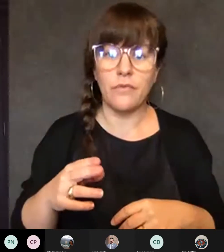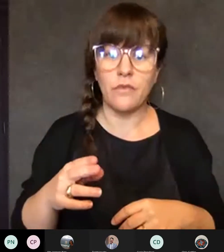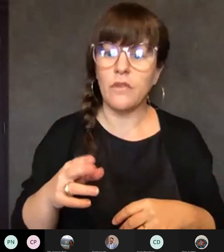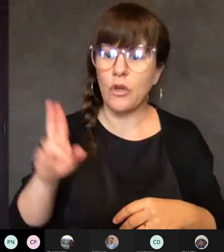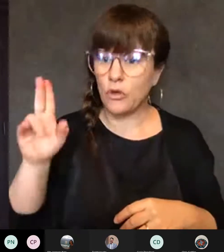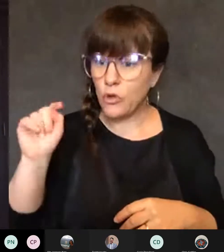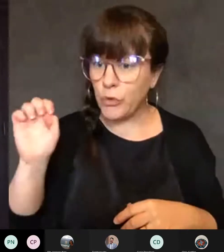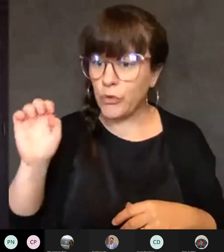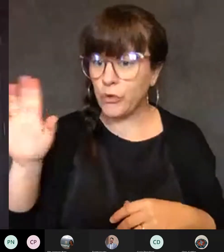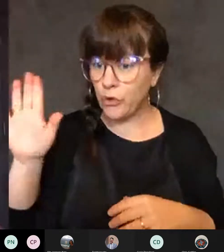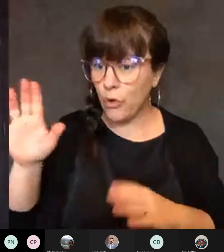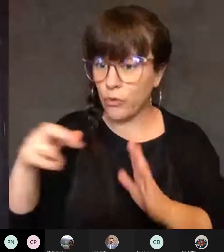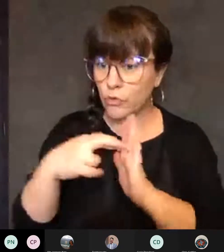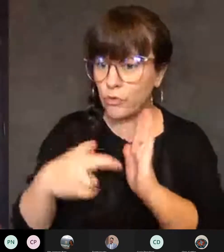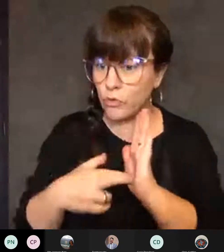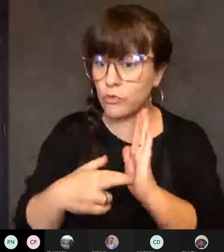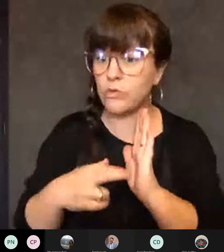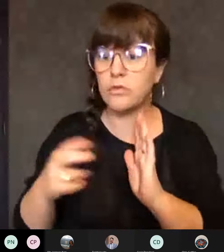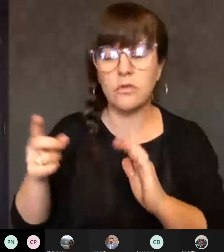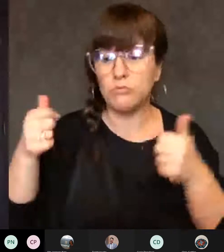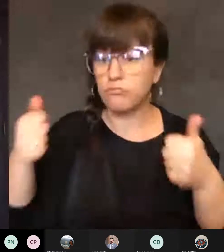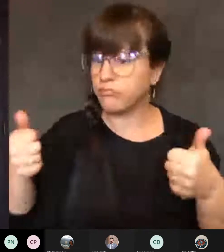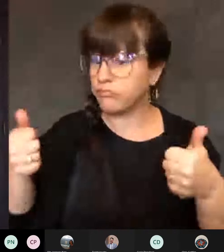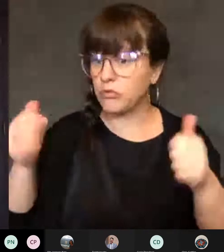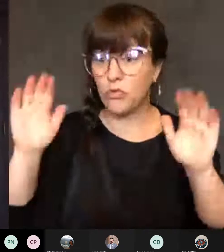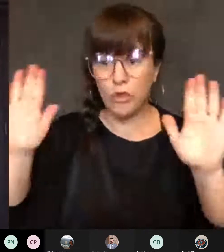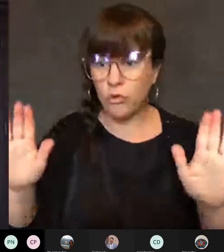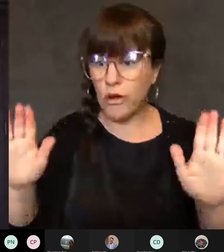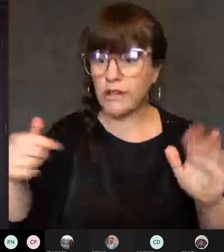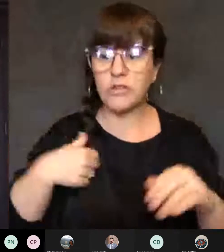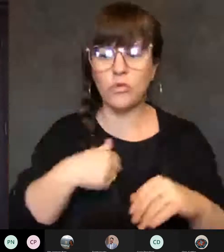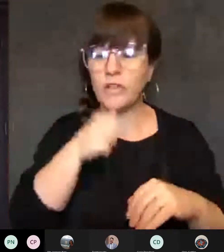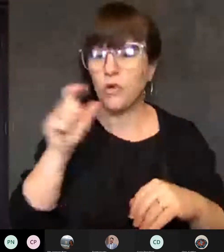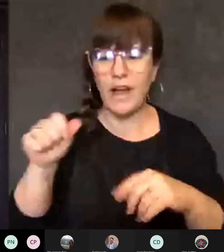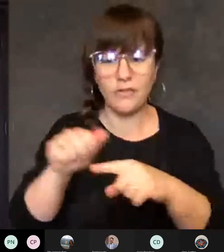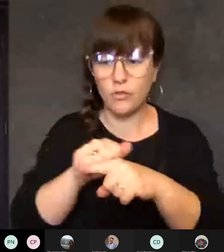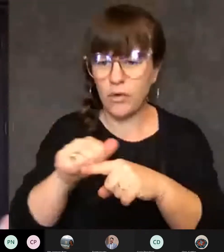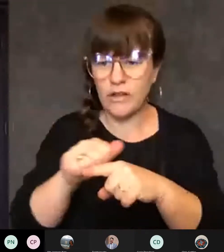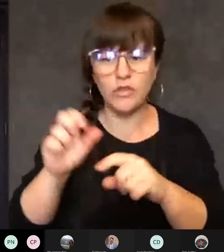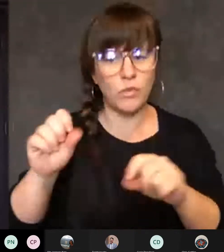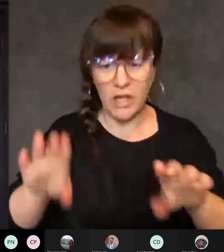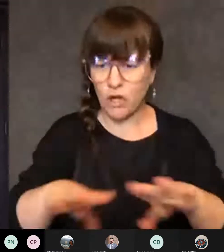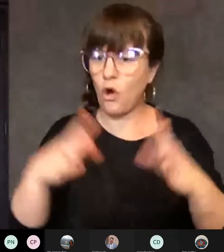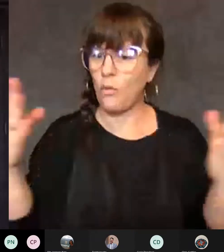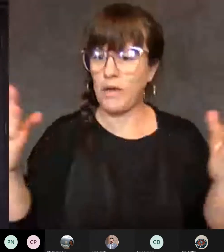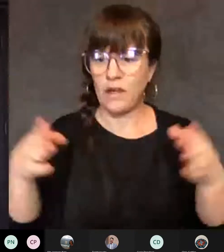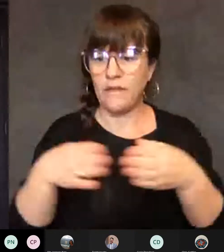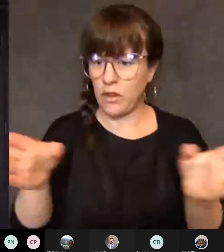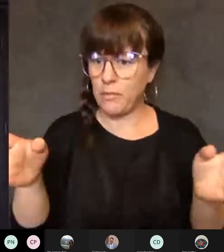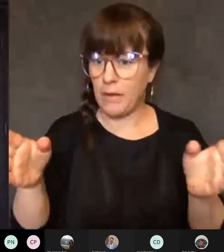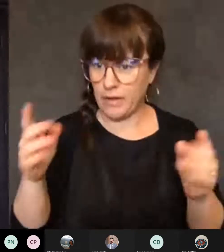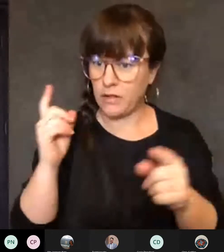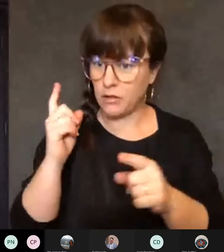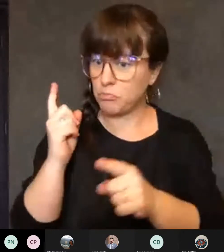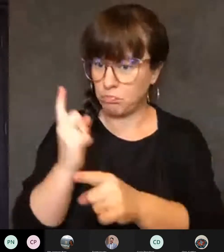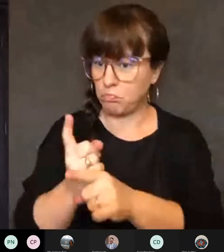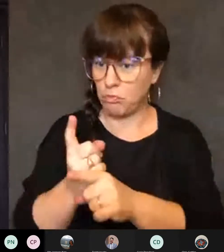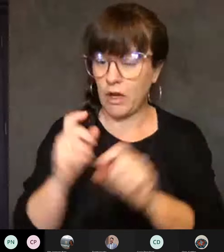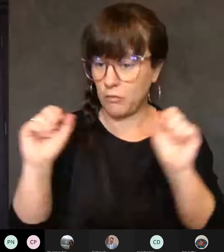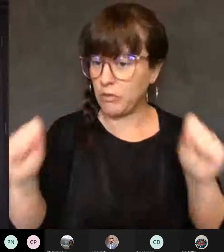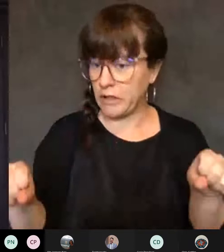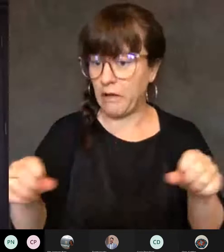And so we don't need to practice this and just let employees in to start with. I think we can go ahead, and we're going to